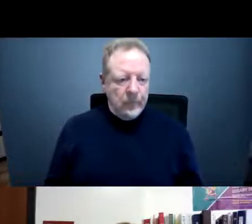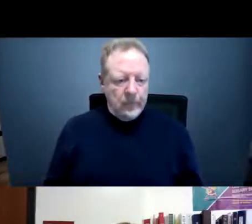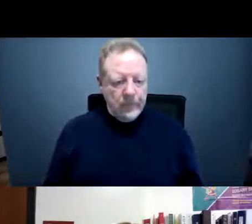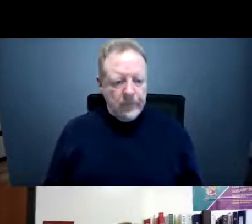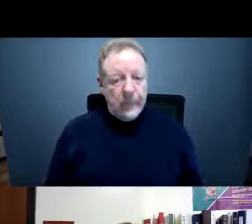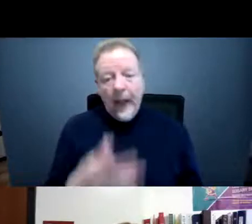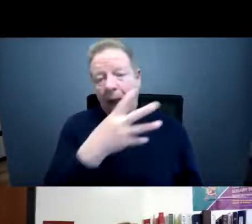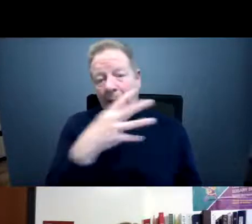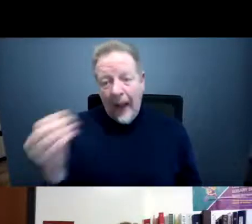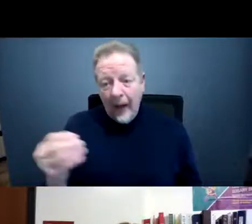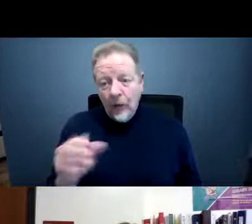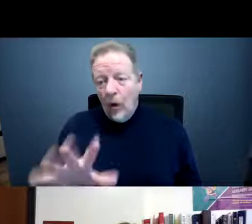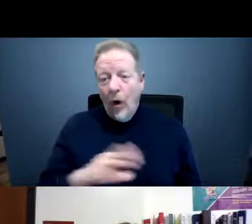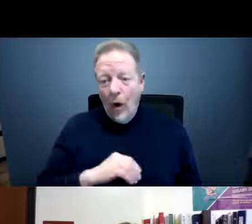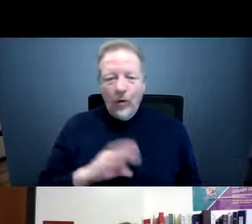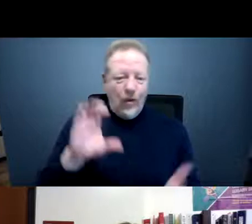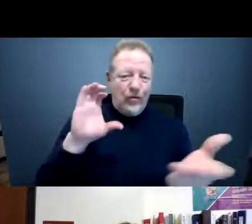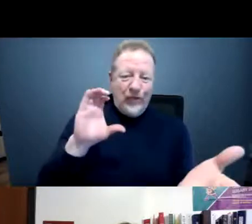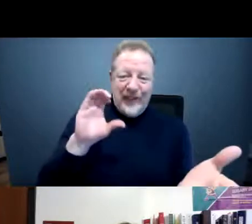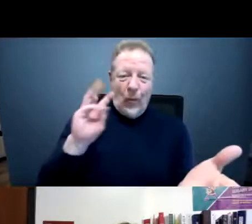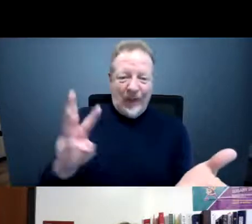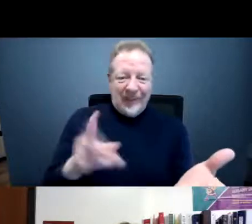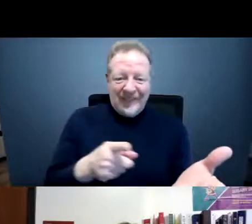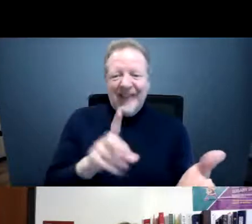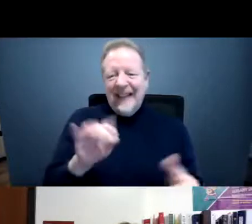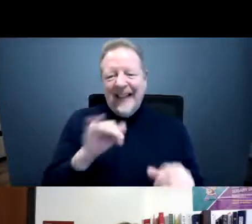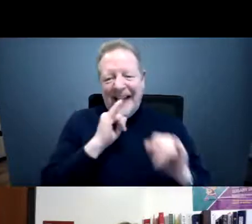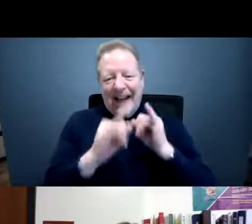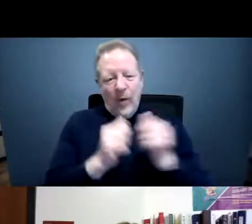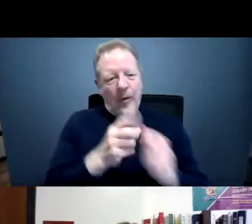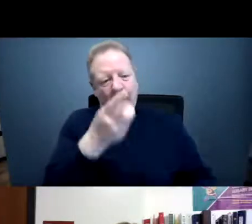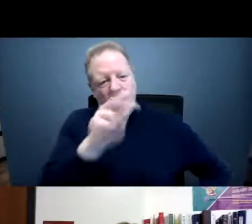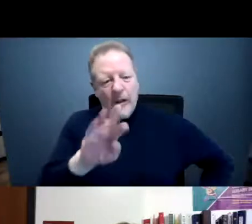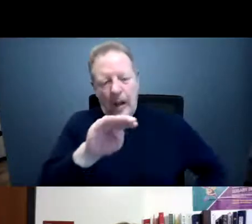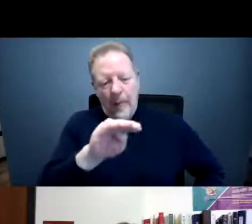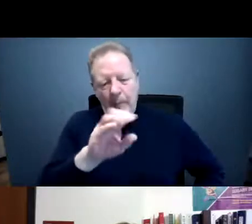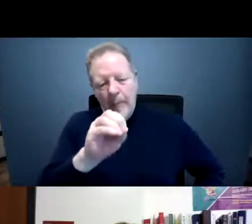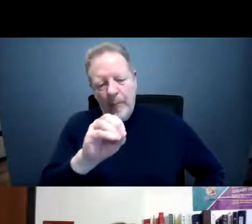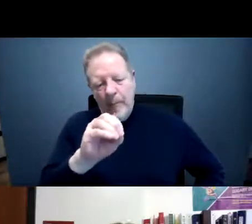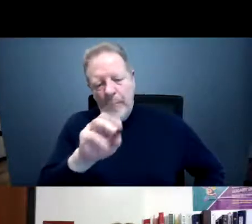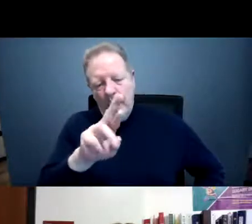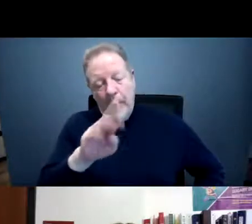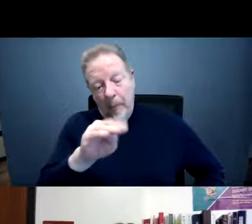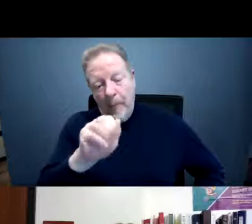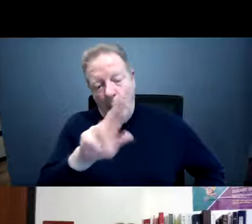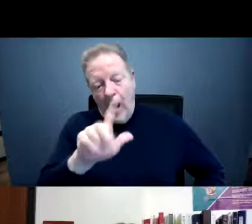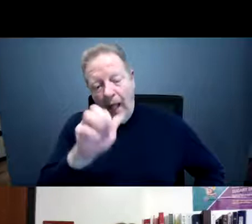And your own Christine West did an interview with Dr. Moreland, and I only put it there for a reference